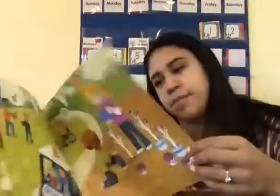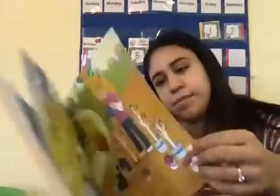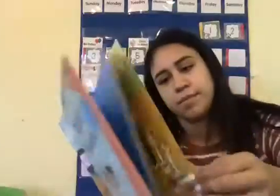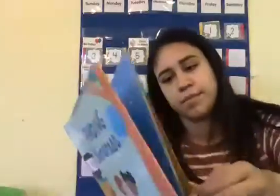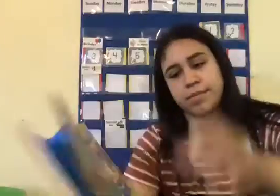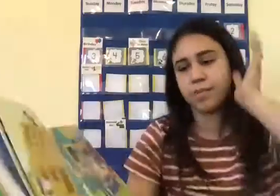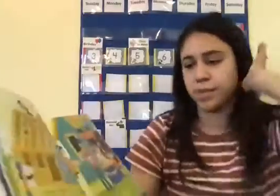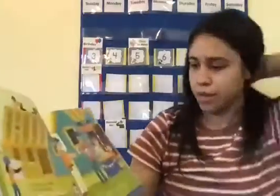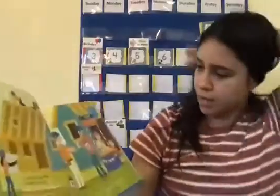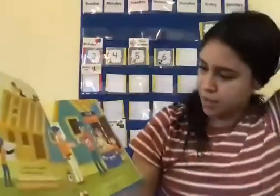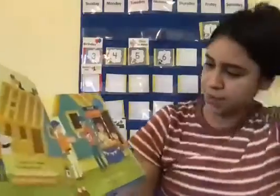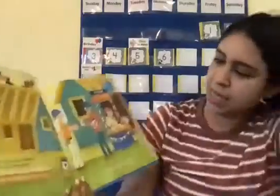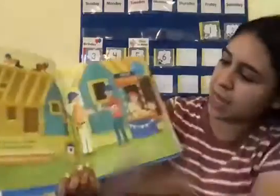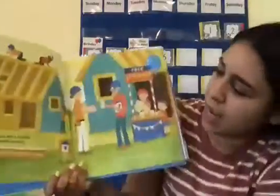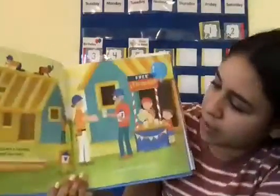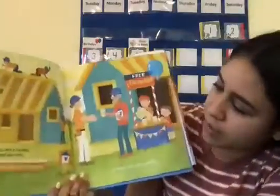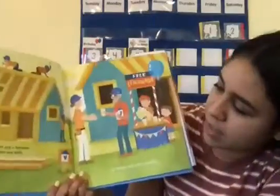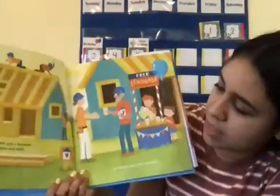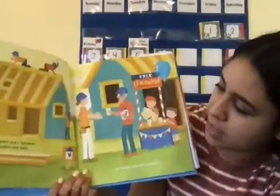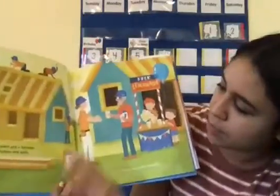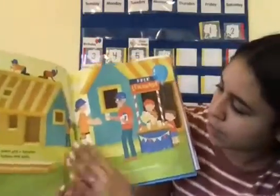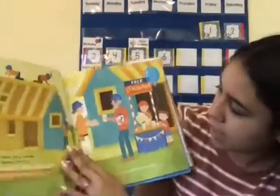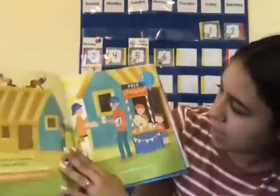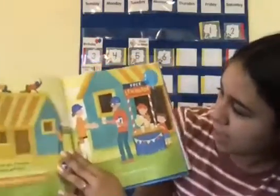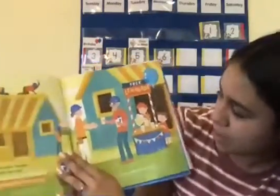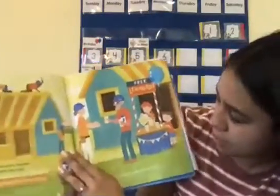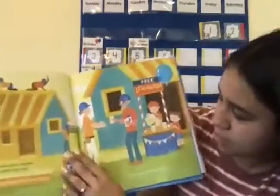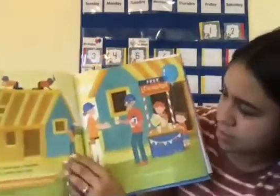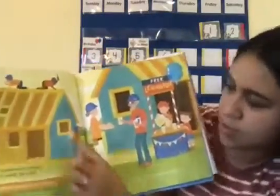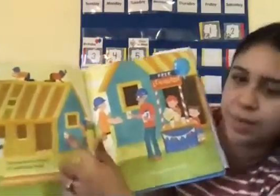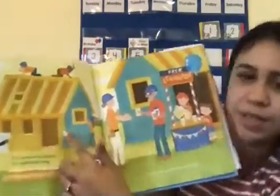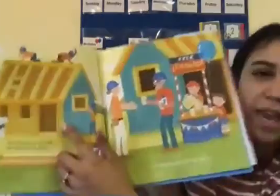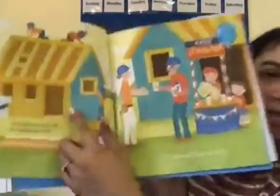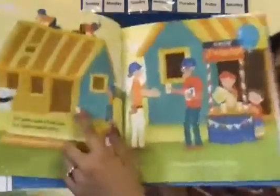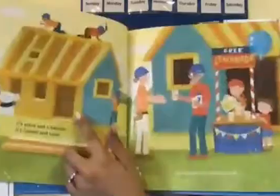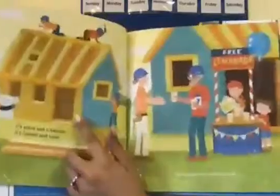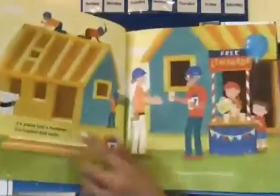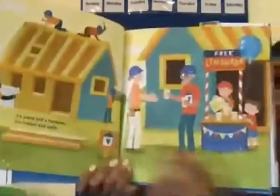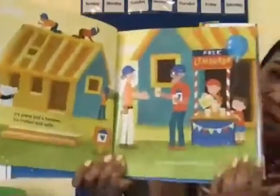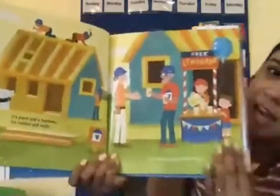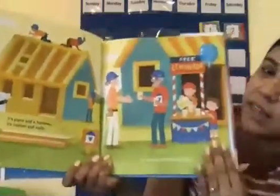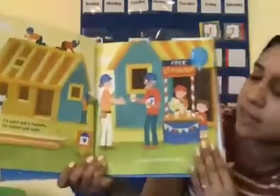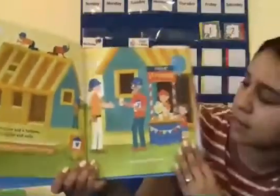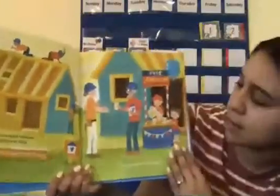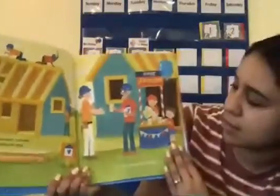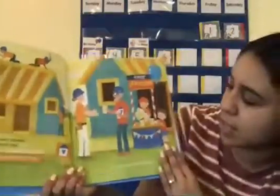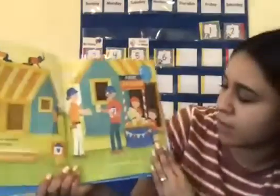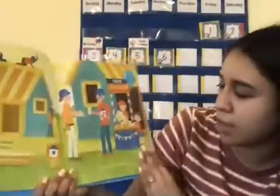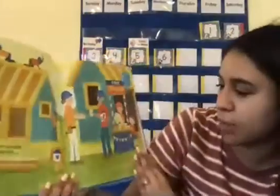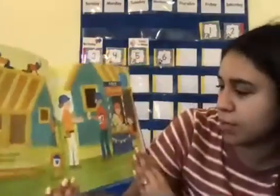It's plans and a hammer. It's lumber and nails. So building a house, it's kind, giving other people somewhere